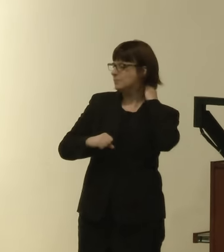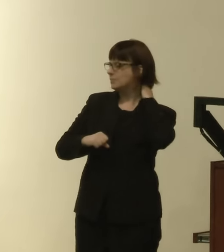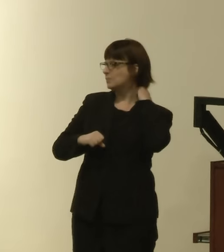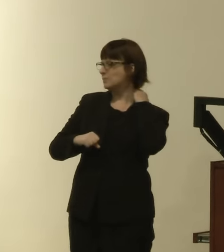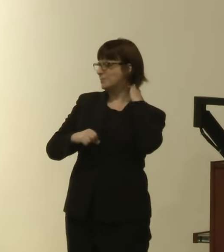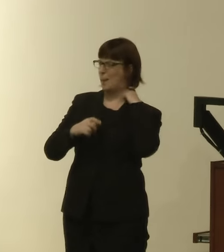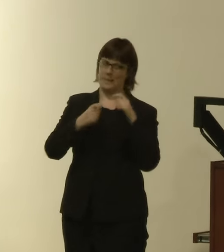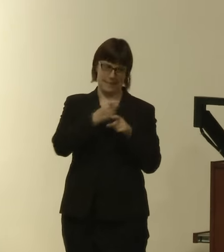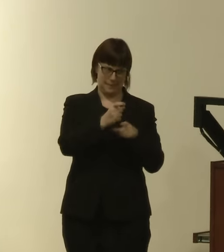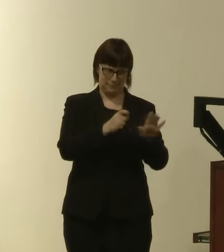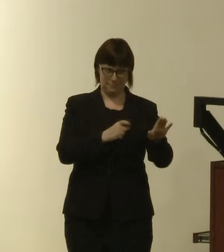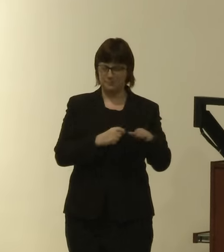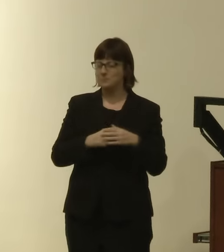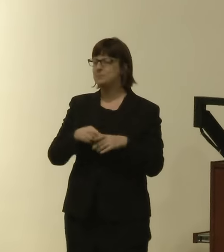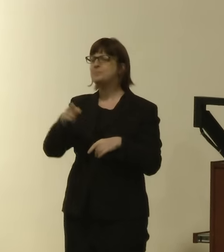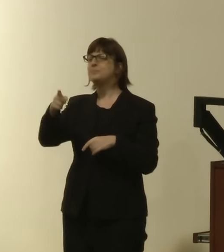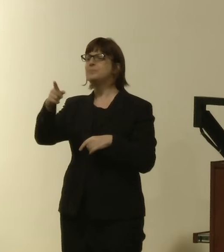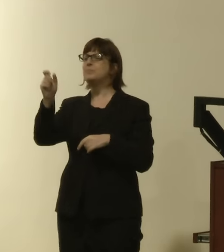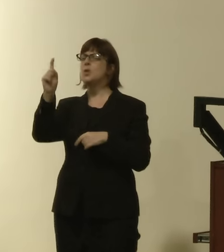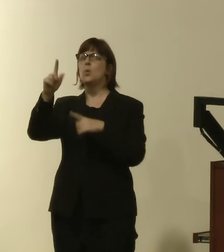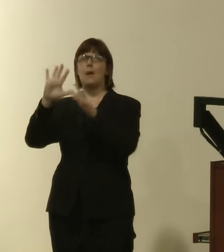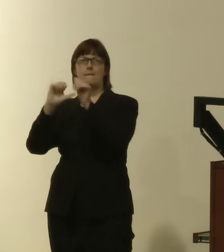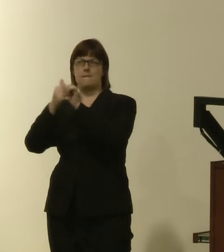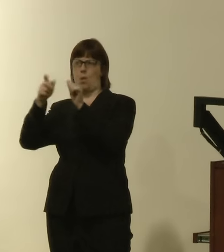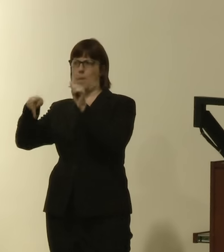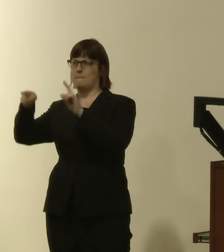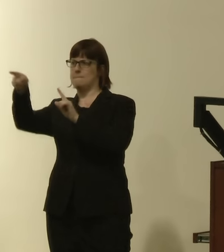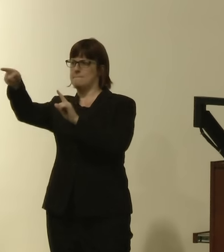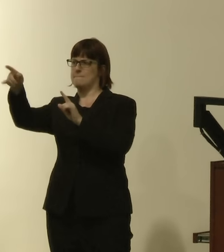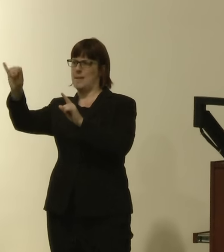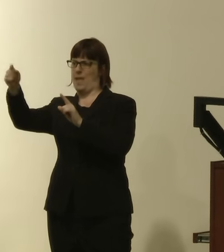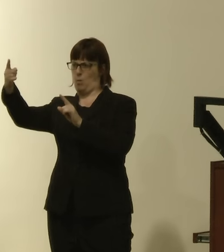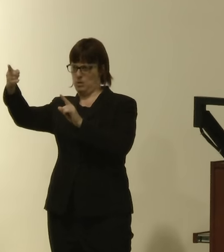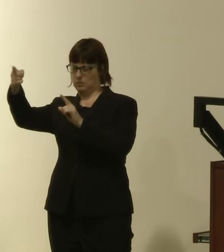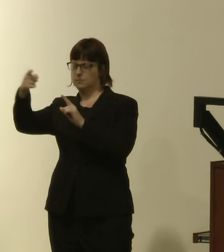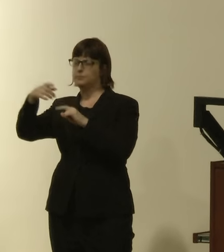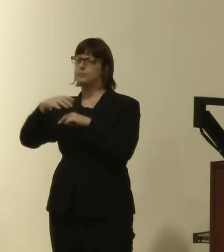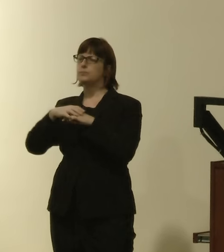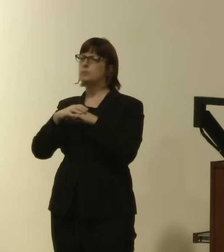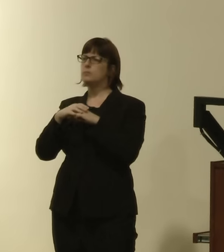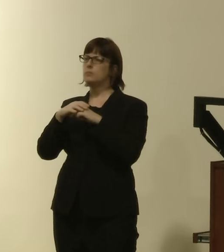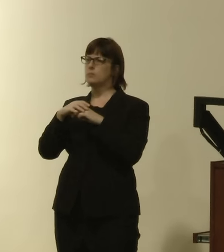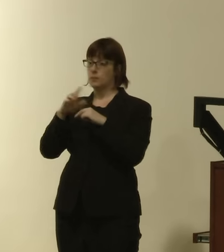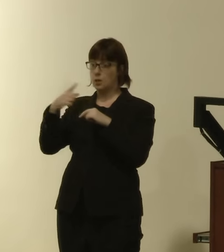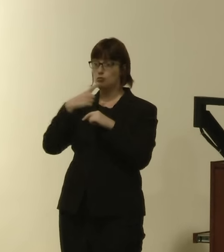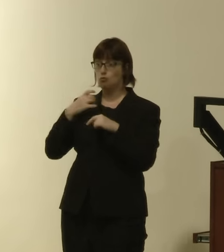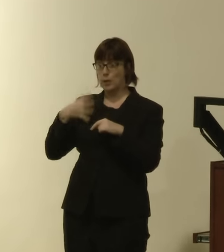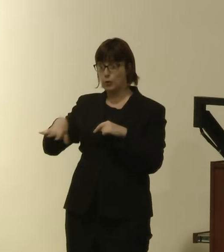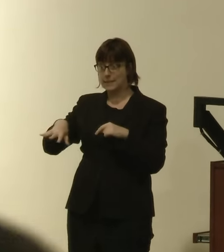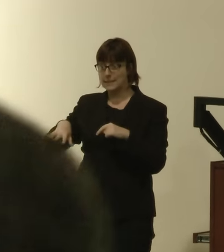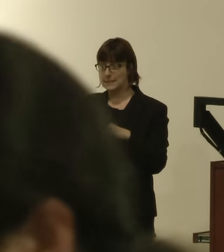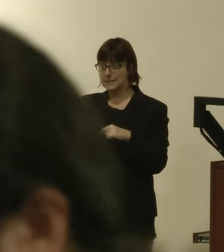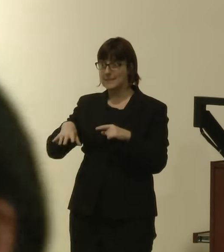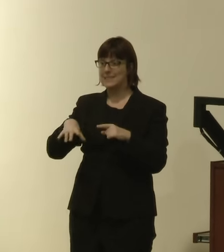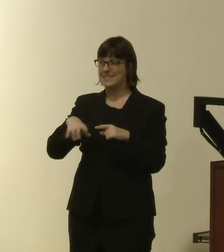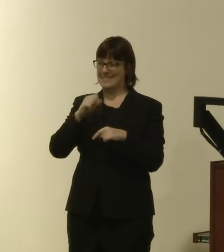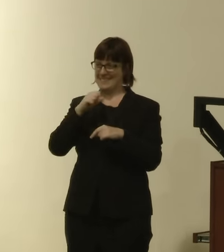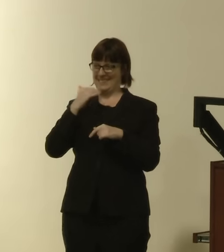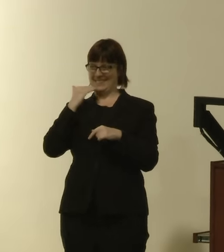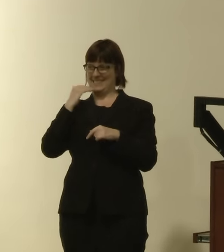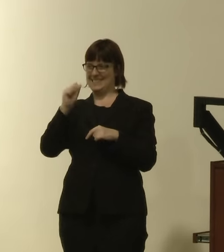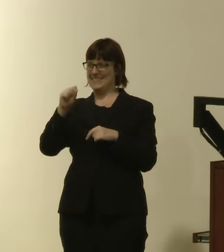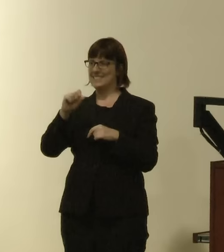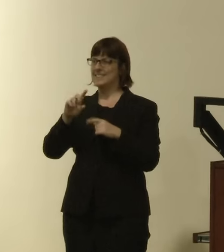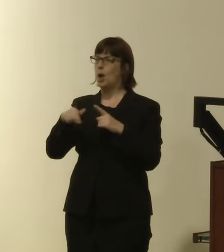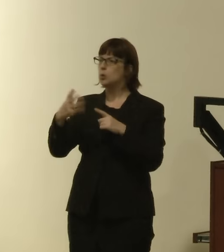I'm kidding. My question is a follow-up question to that one. Red dress? Yeah. About